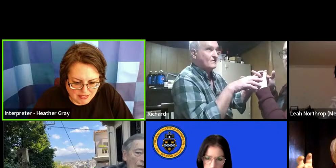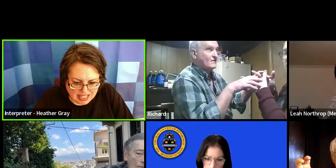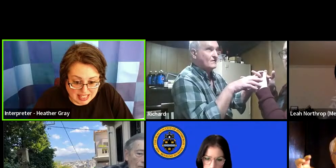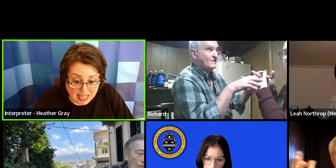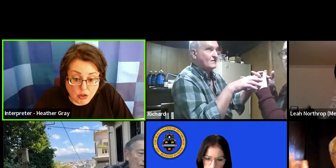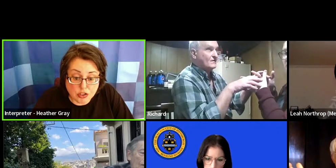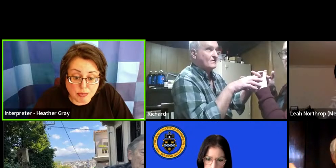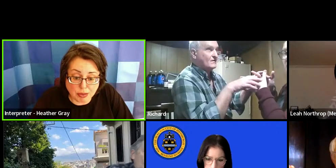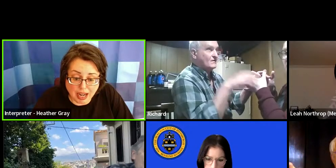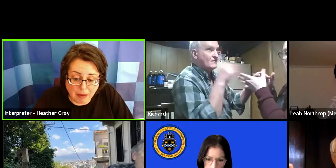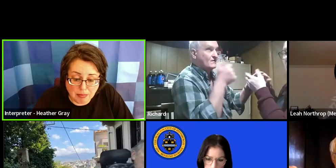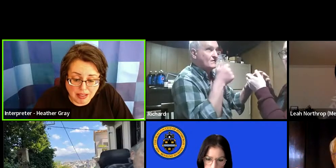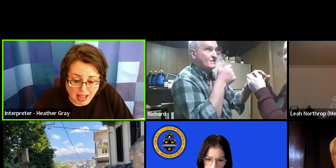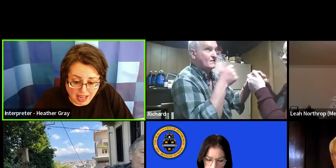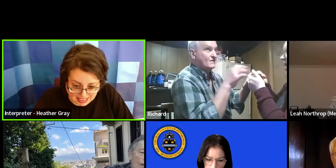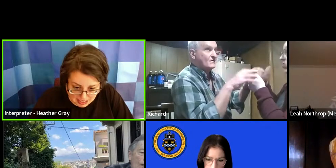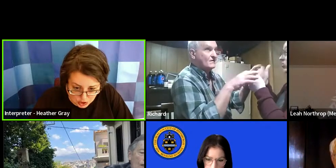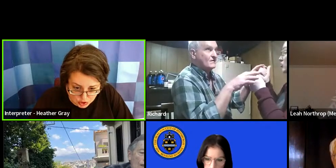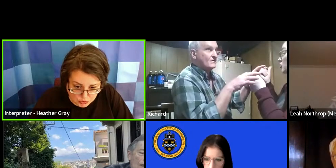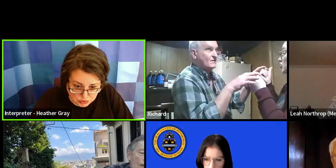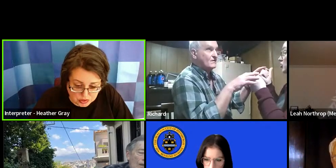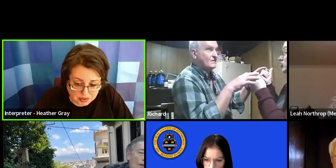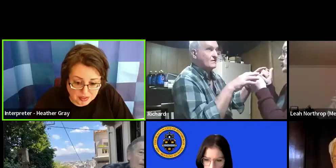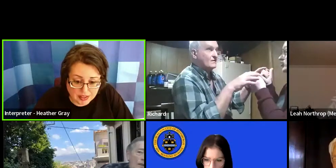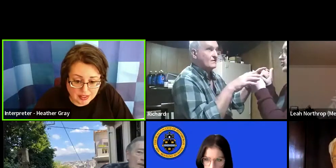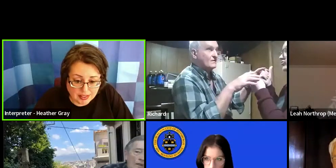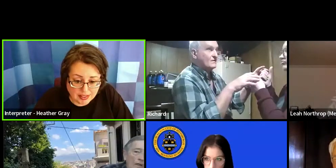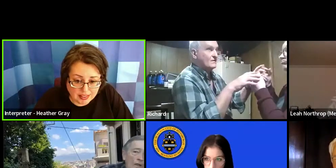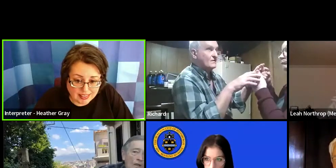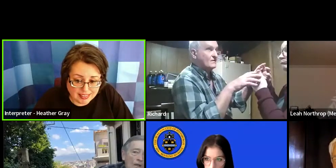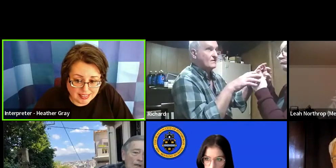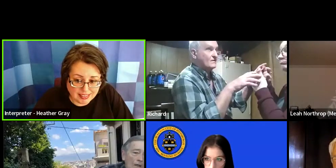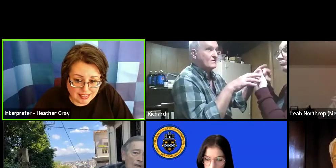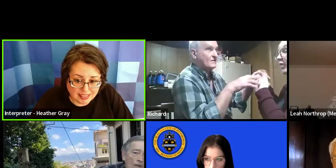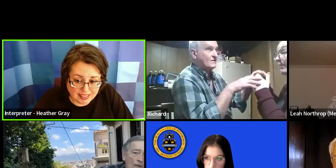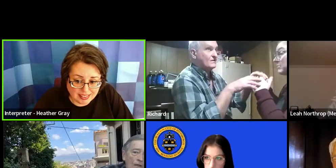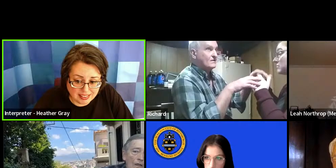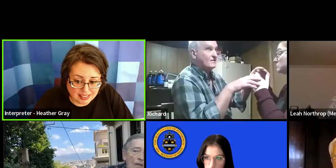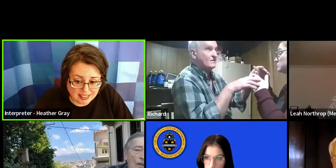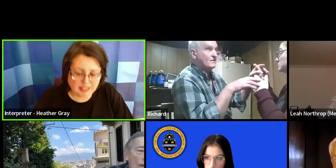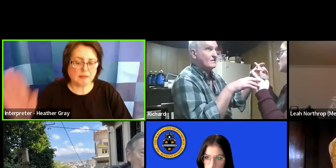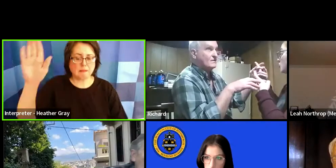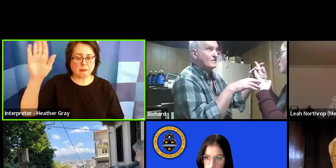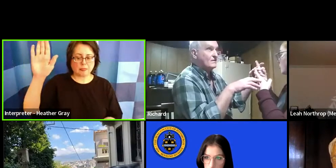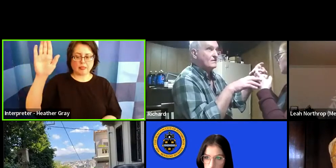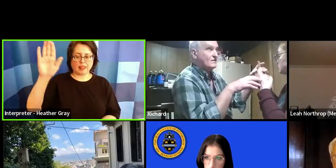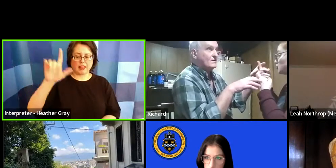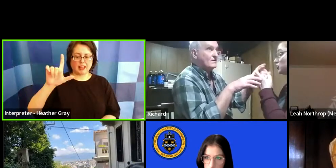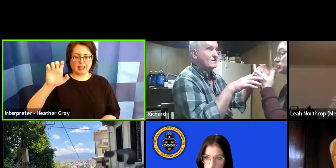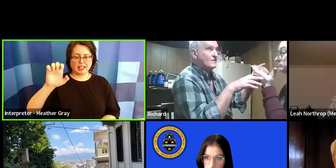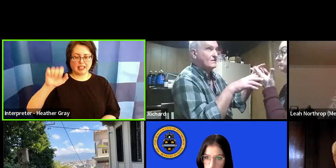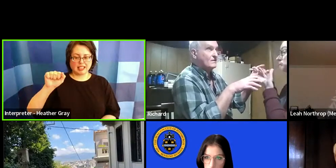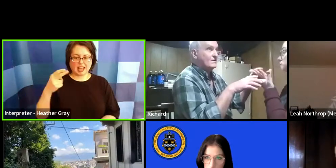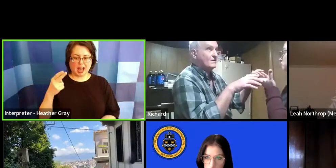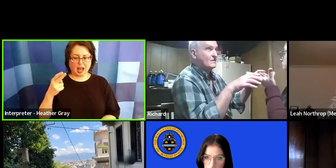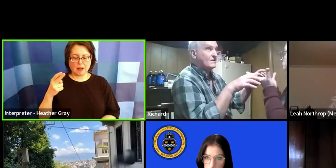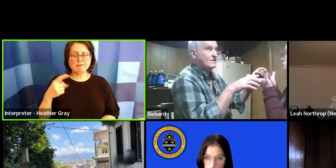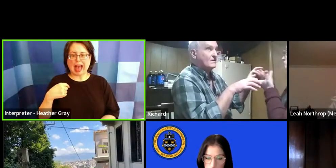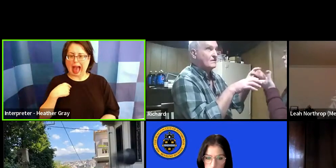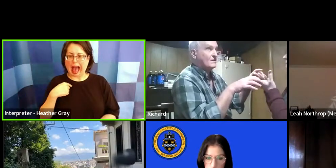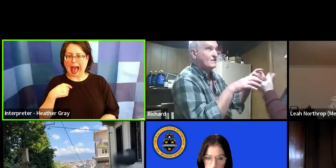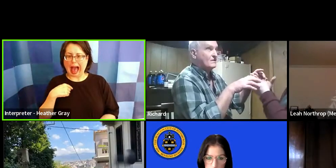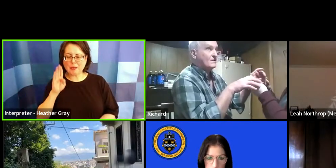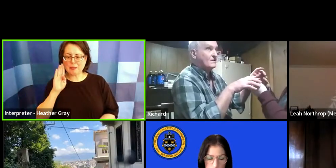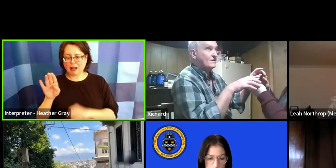Do we have anything else to bring up? Any issues? I mean, if it's okay, I'm going to throw something in the